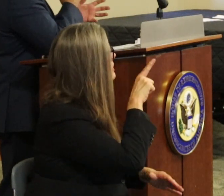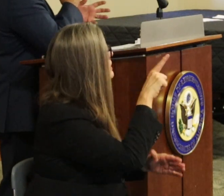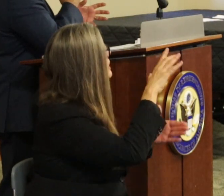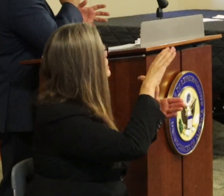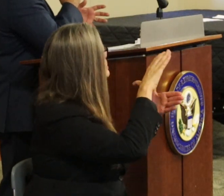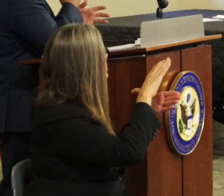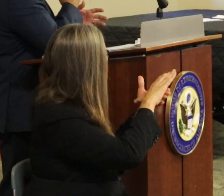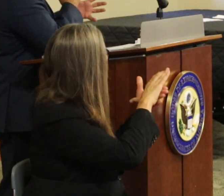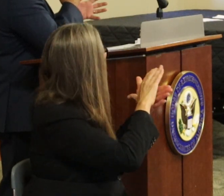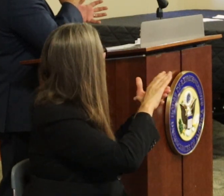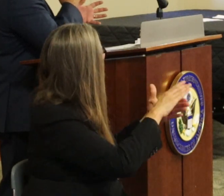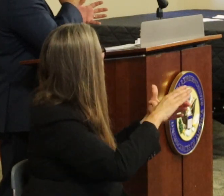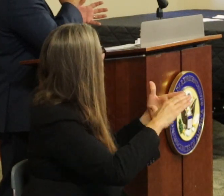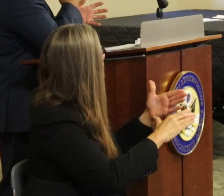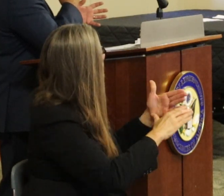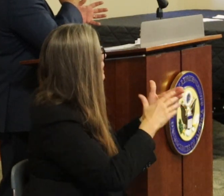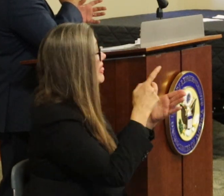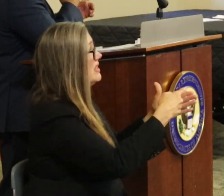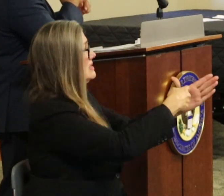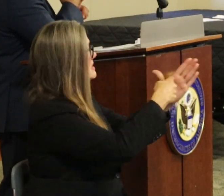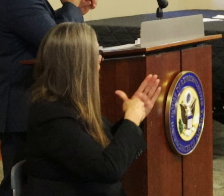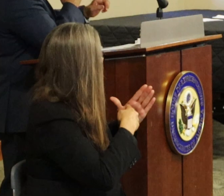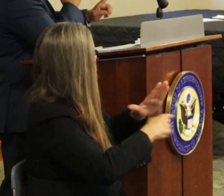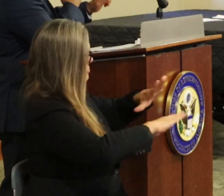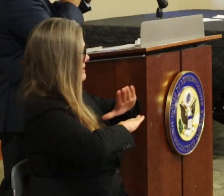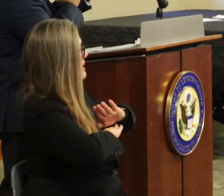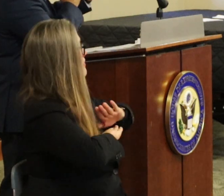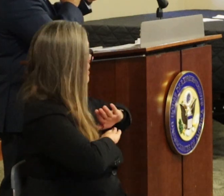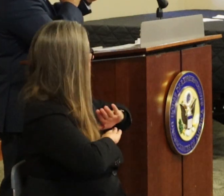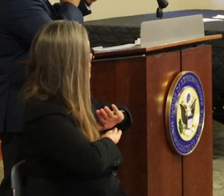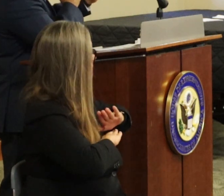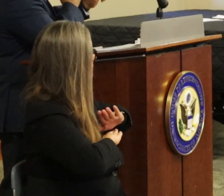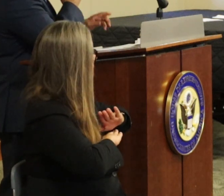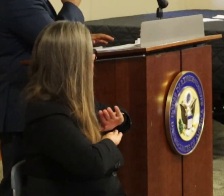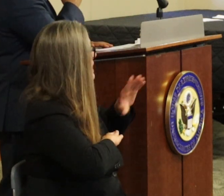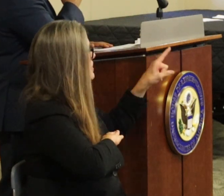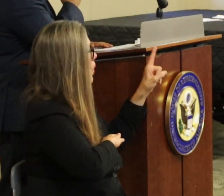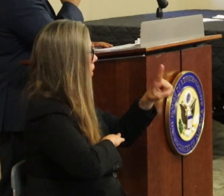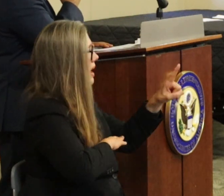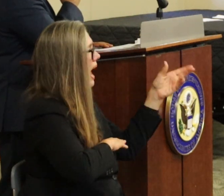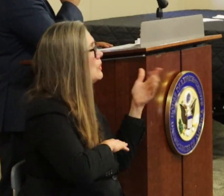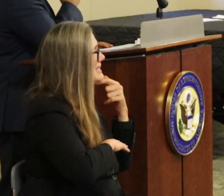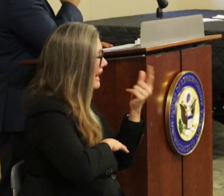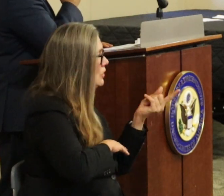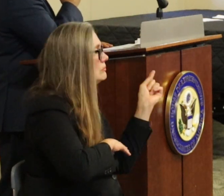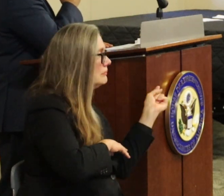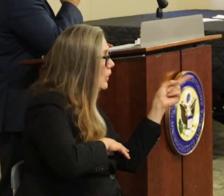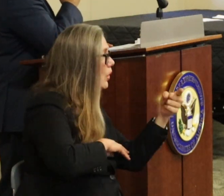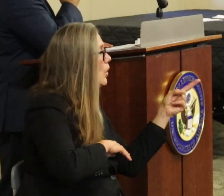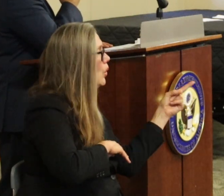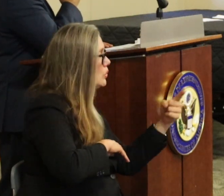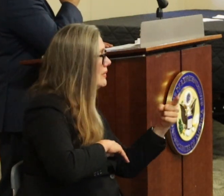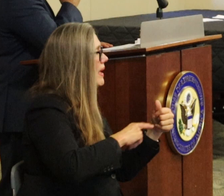your schools live up to its highest standards. I direct you to them as number one. In terms of funding